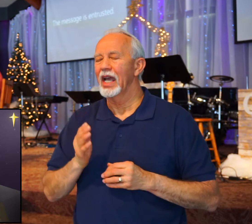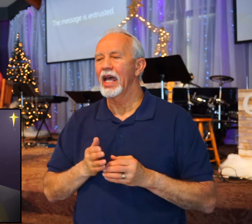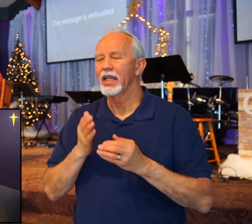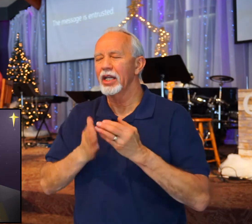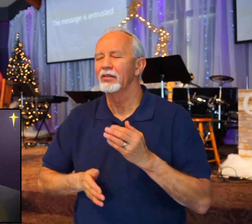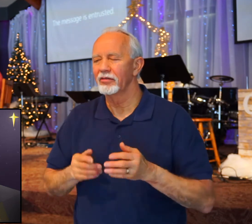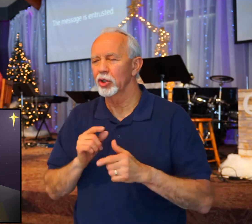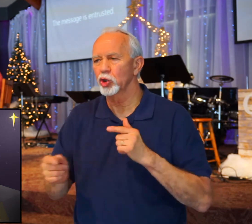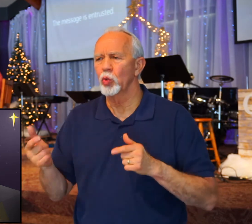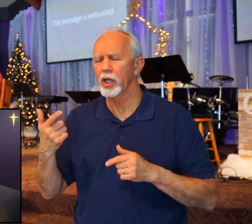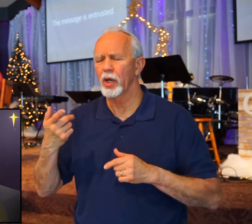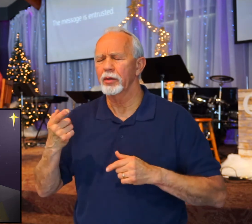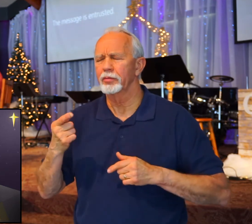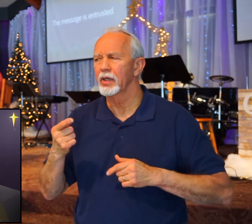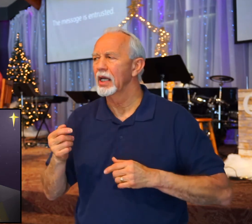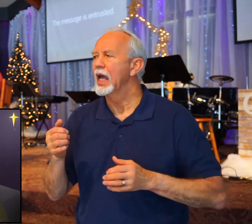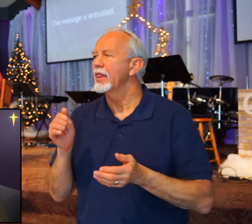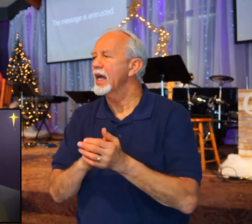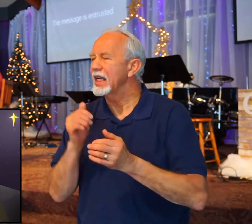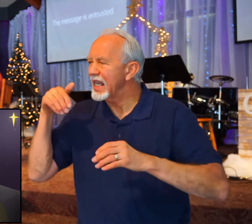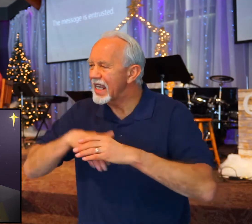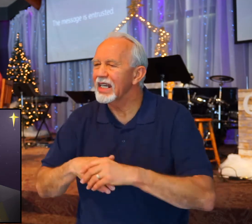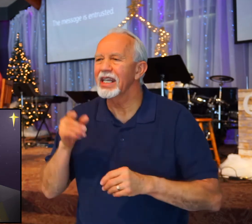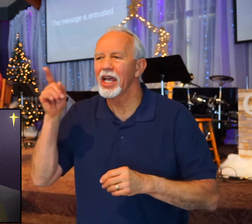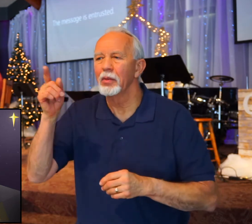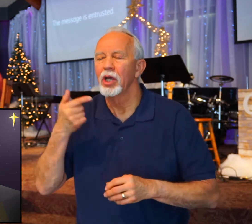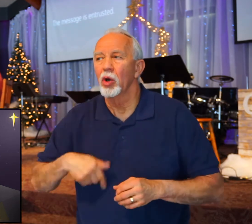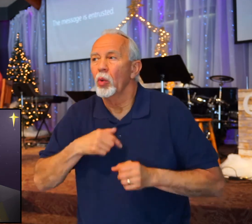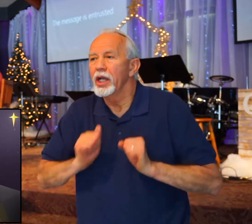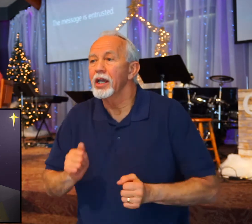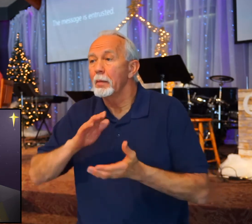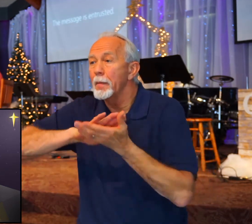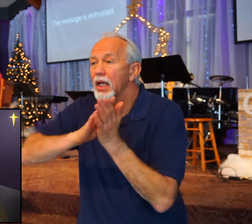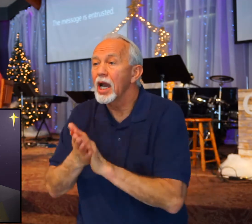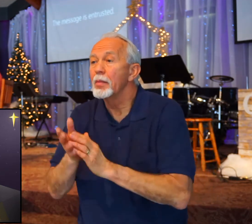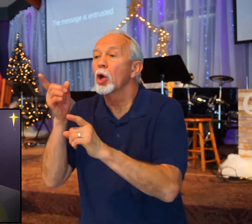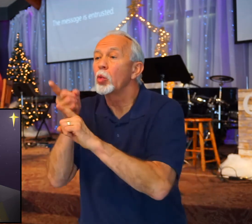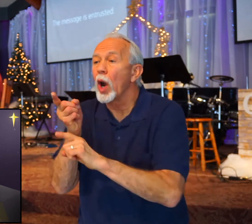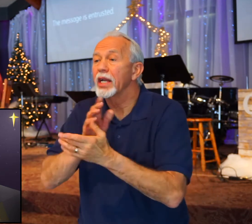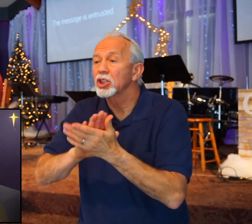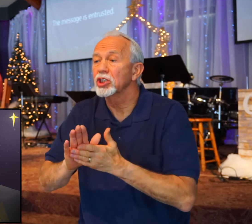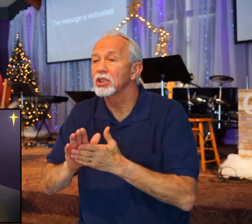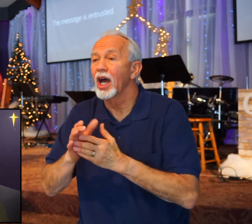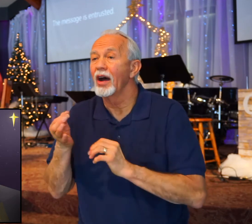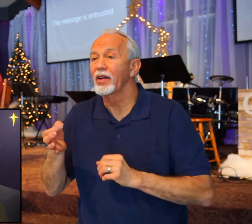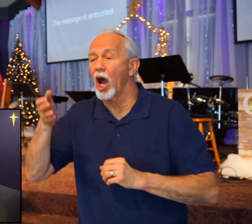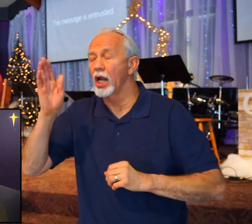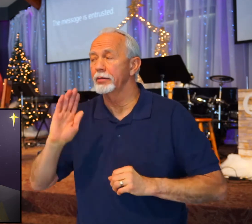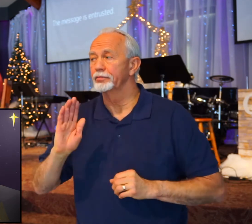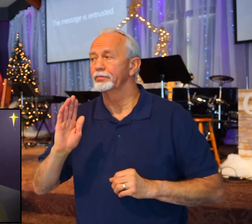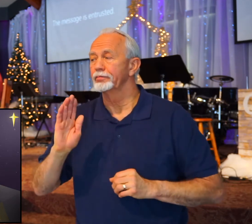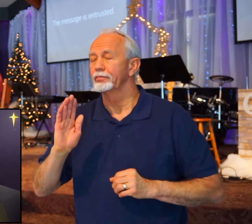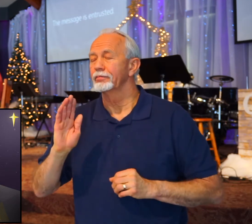21 there. So that in him, we might become the righteousness of